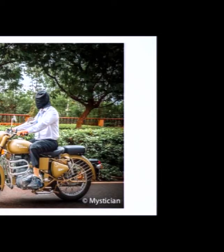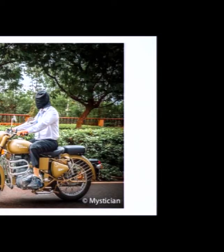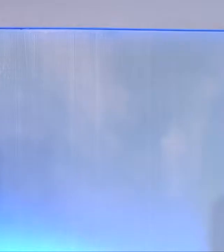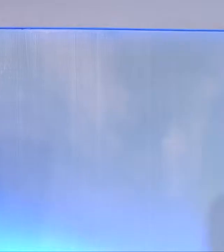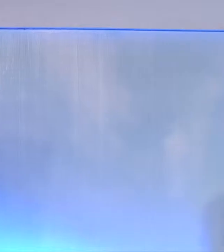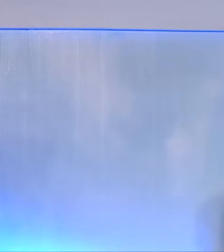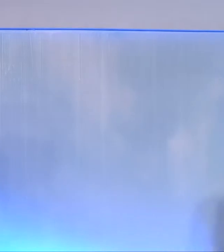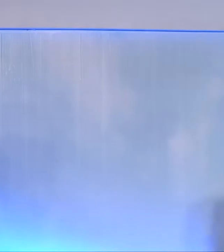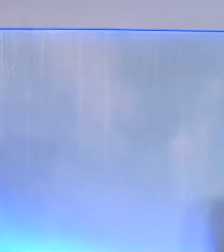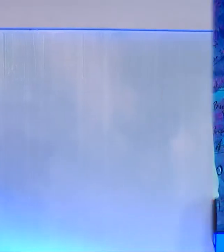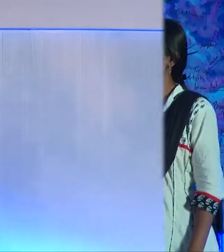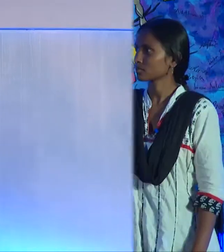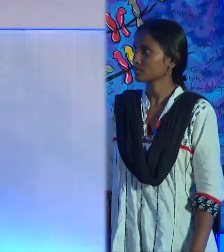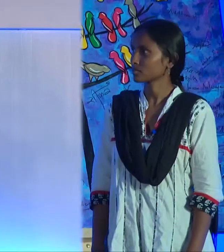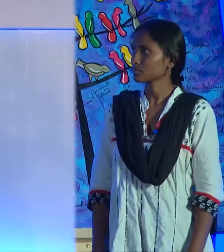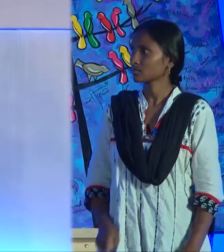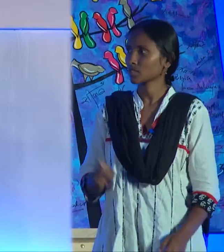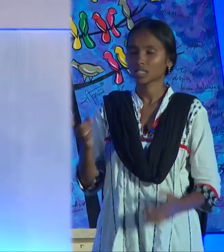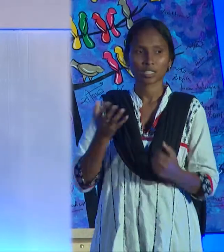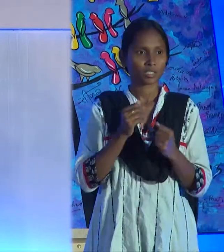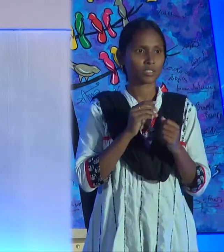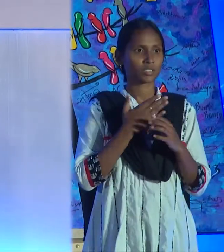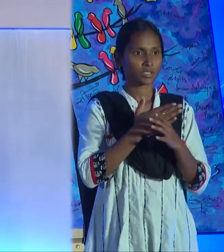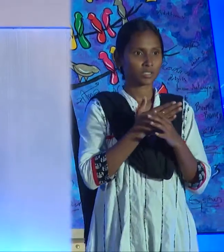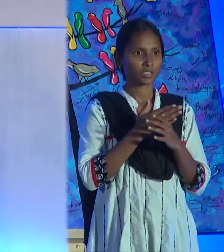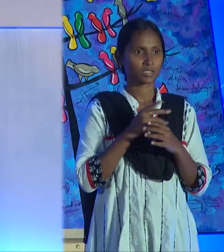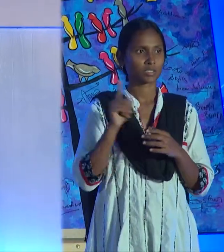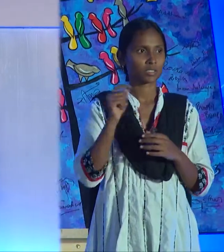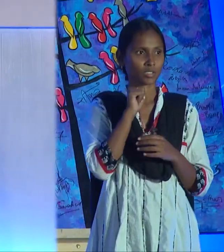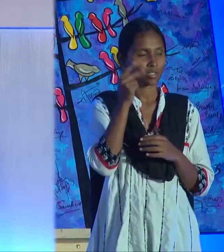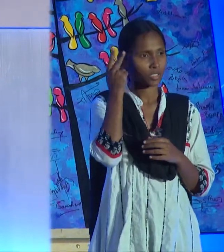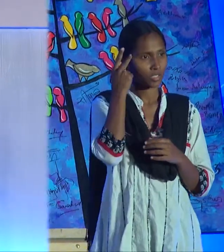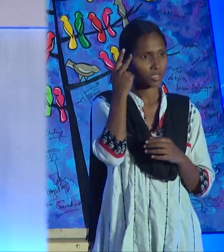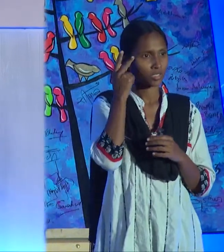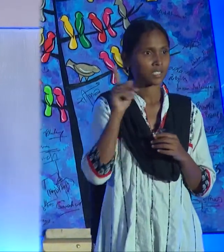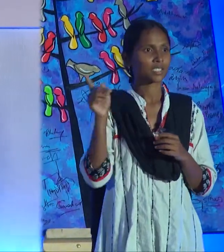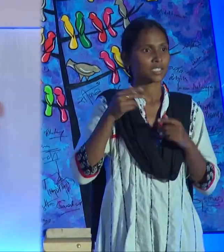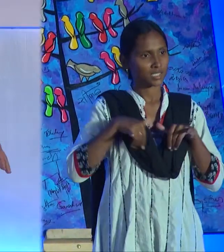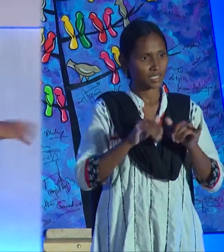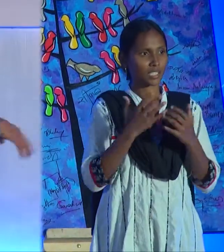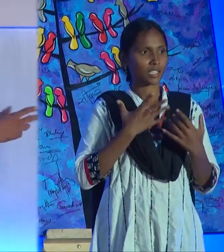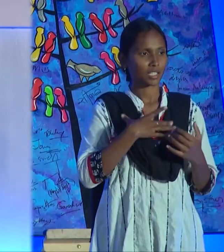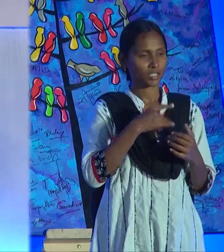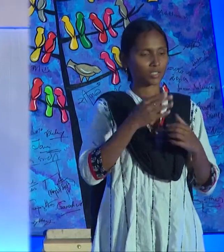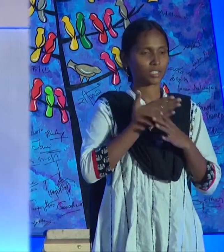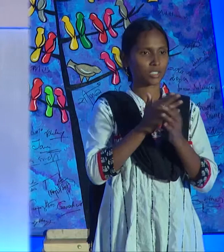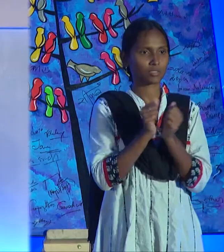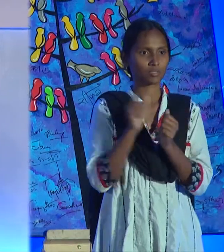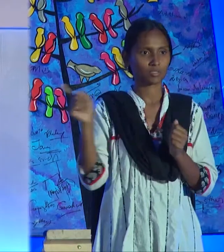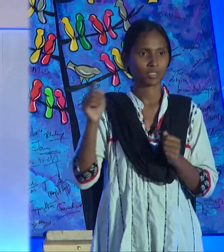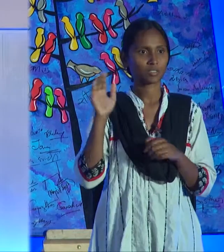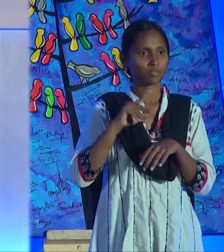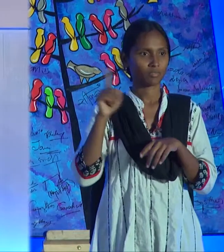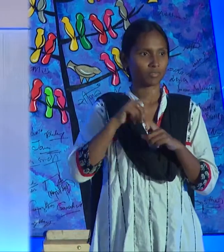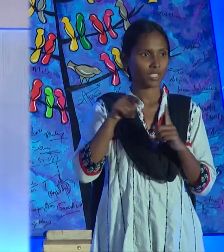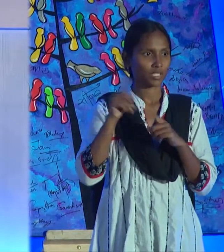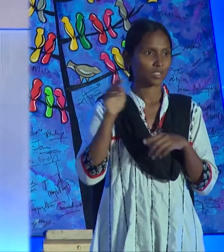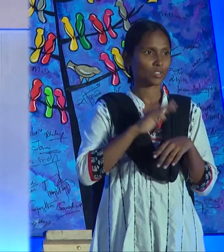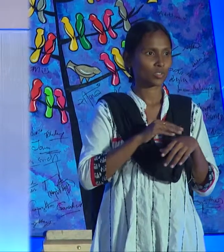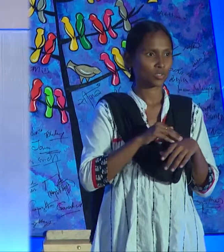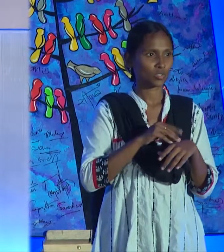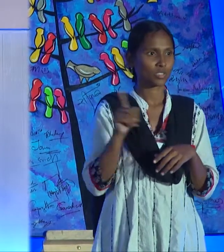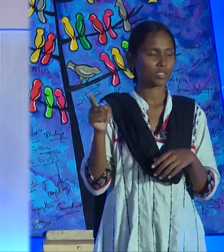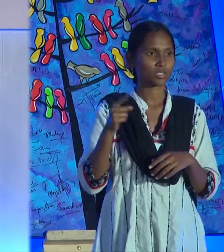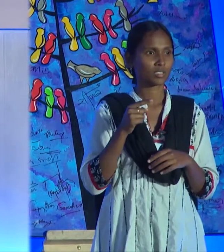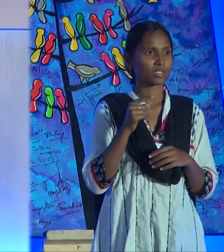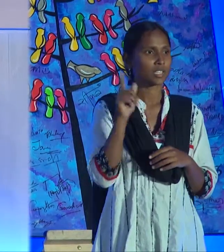There's a quick anecdote that I would like to give. It was not thought of there, but I would still like to share at this moment. So when I called Vinod the first time, I